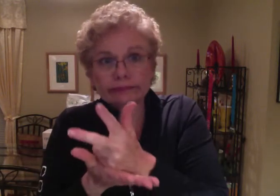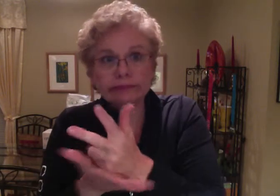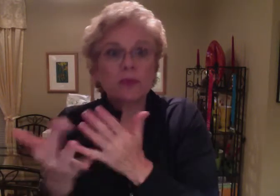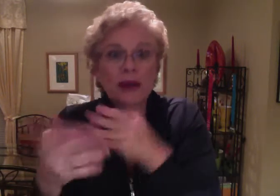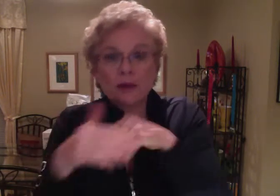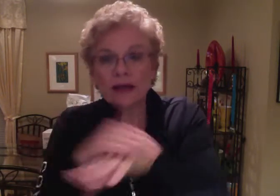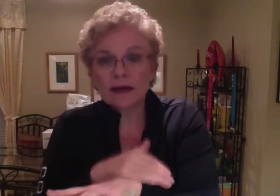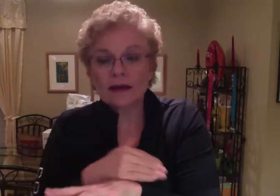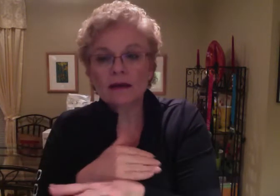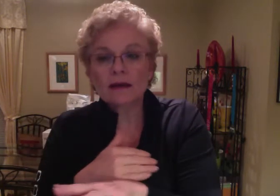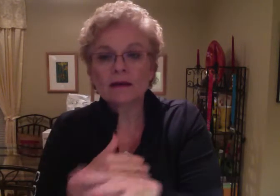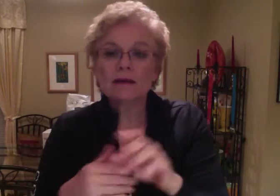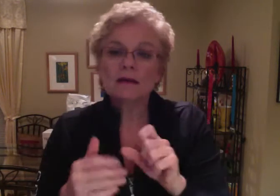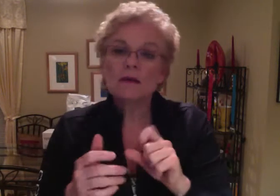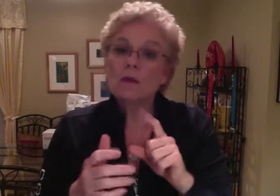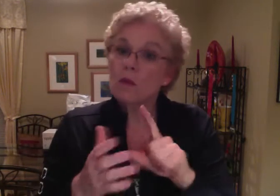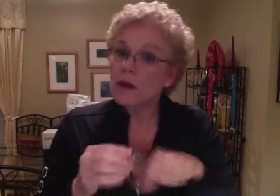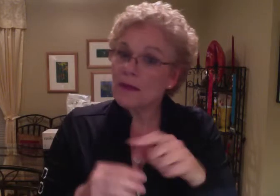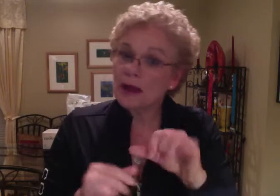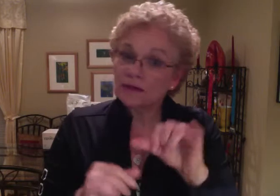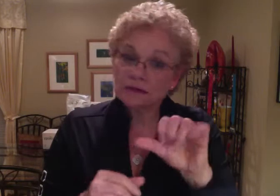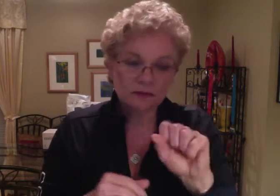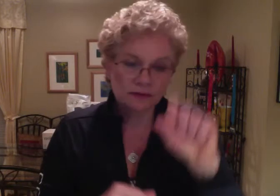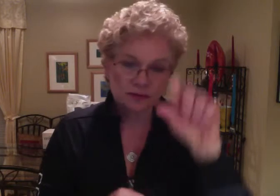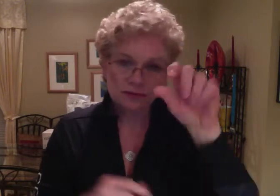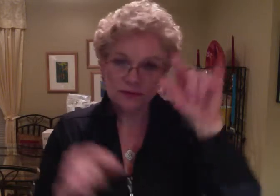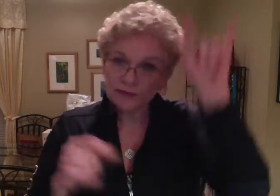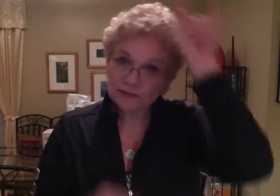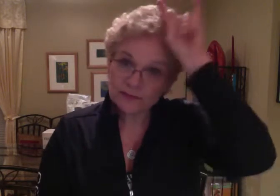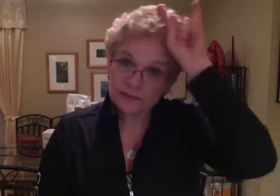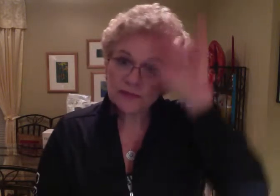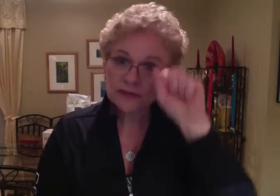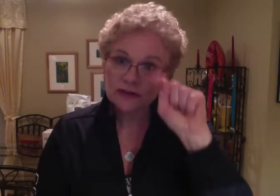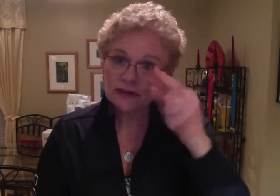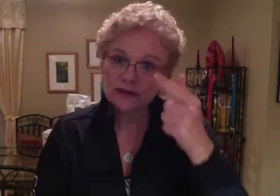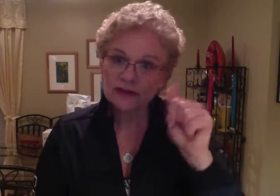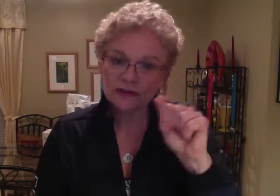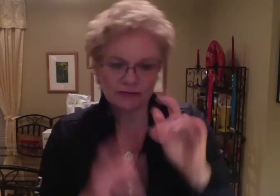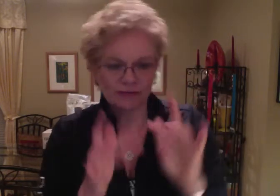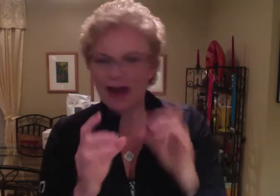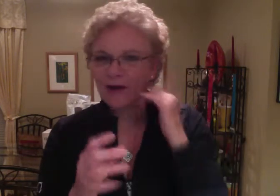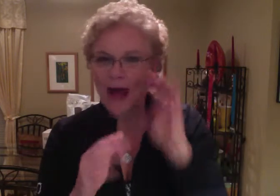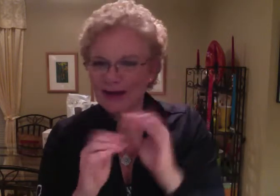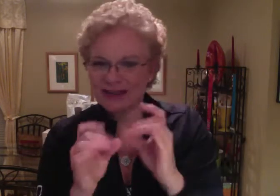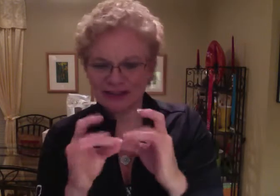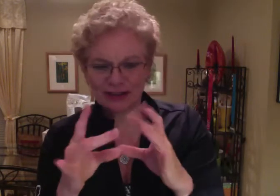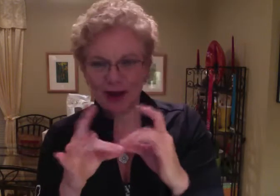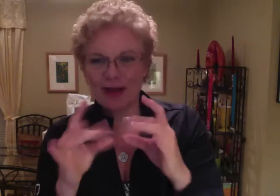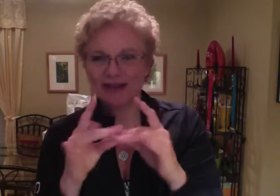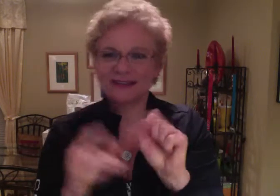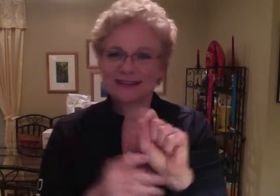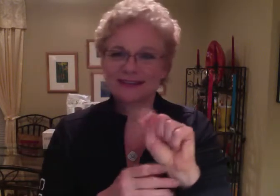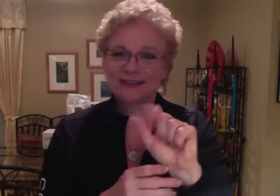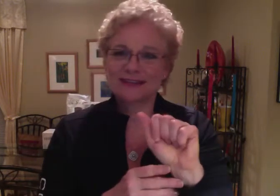days, what about Starbucks? What about going through the drive-thru in the afternoon just because you're a little bit hungry? I mean, there are ways to find